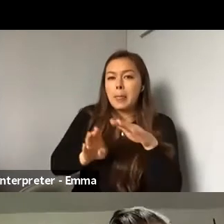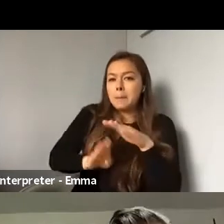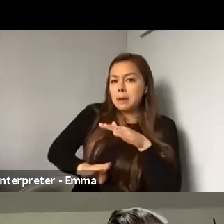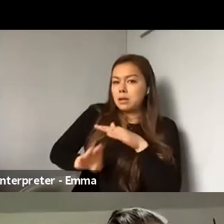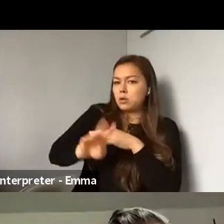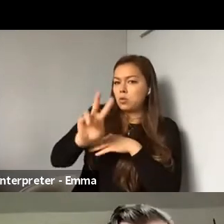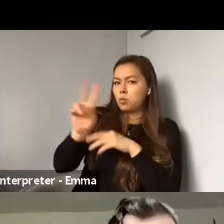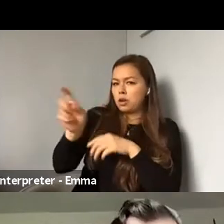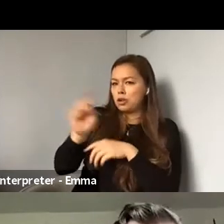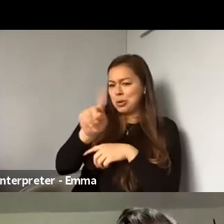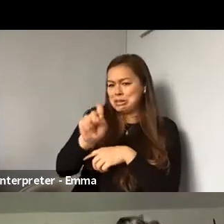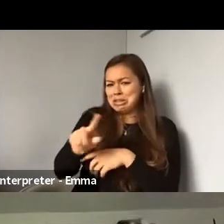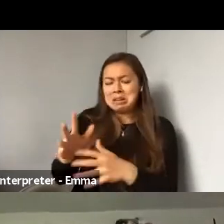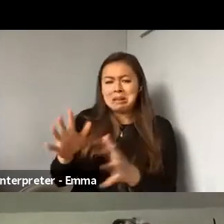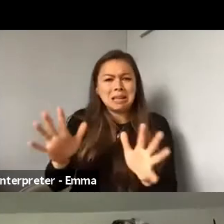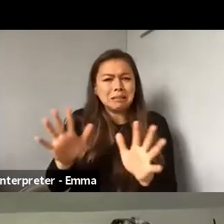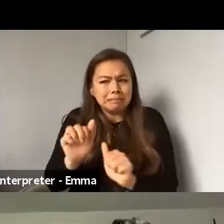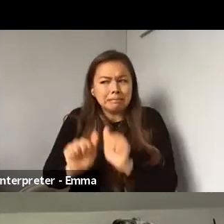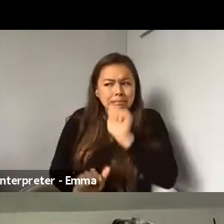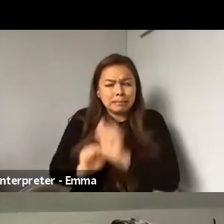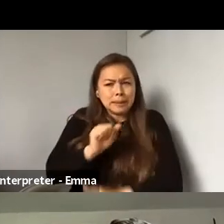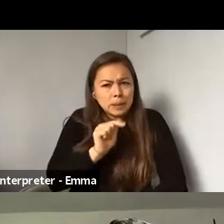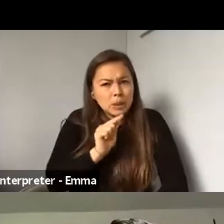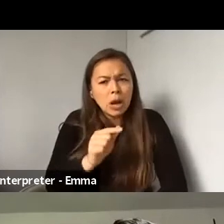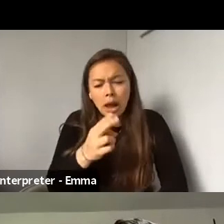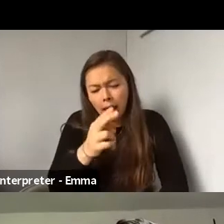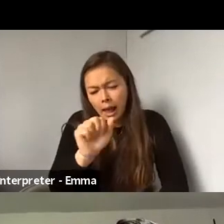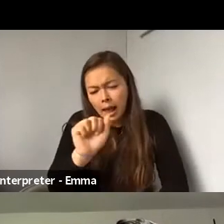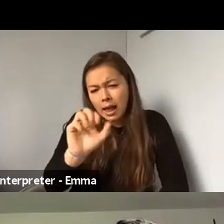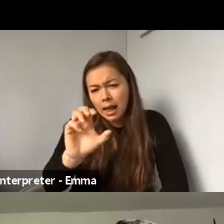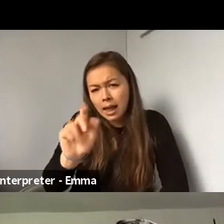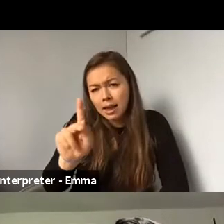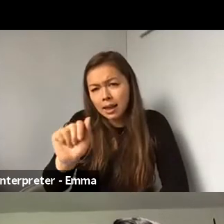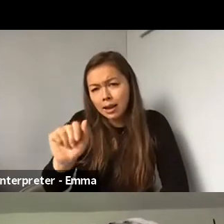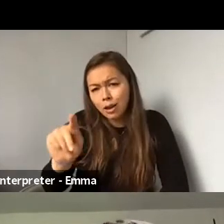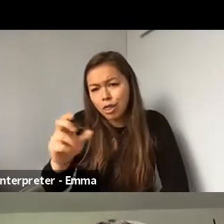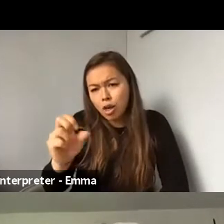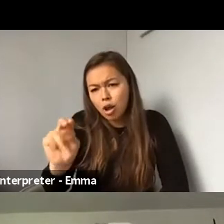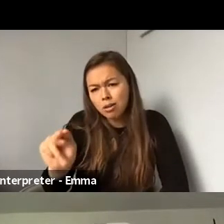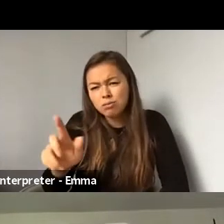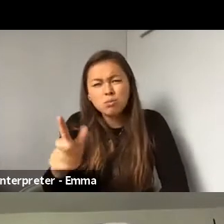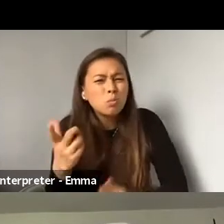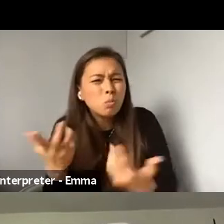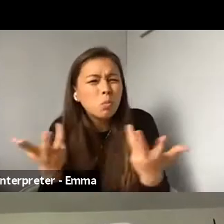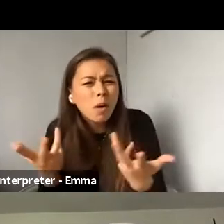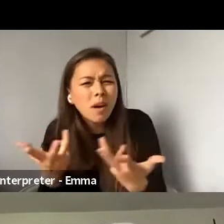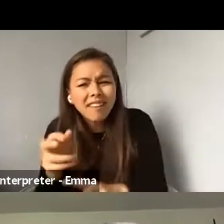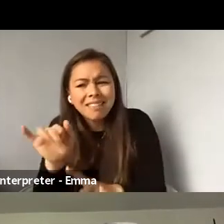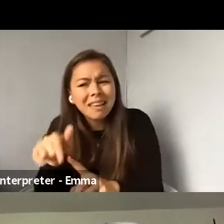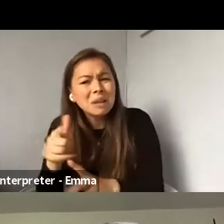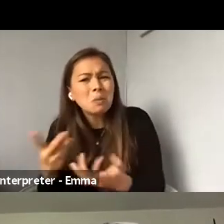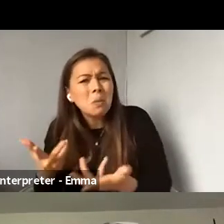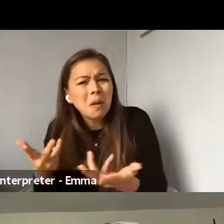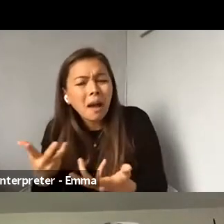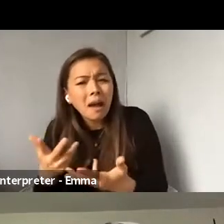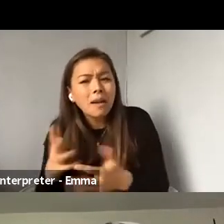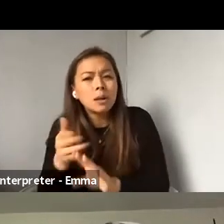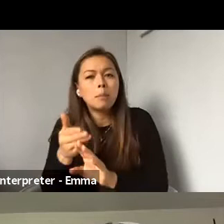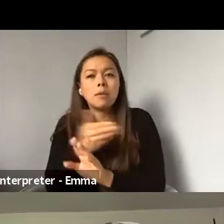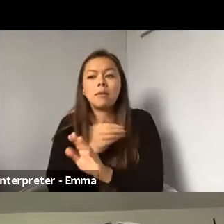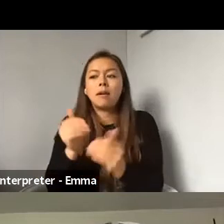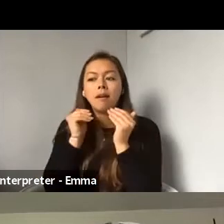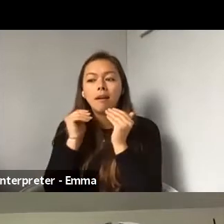hackathon. And just thought before we ask other questions, it would be important for that foundational piece